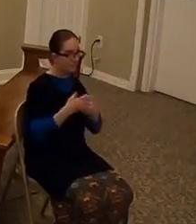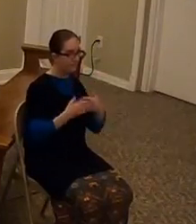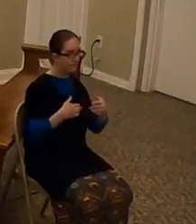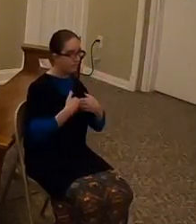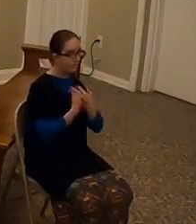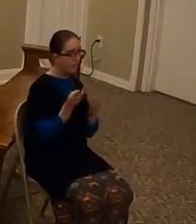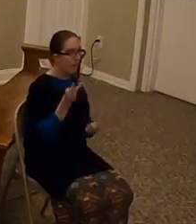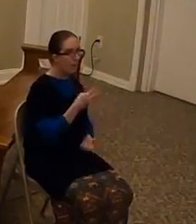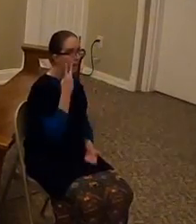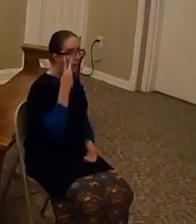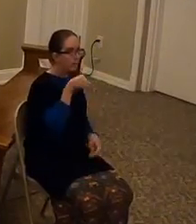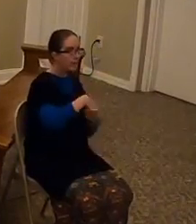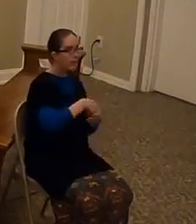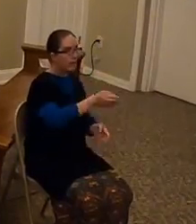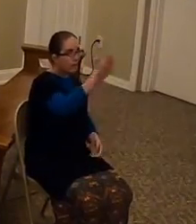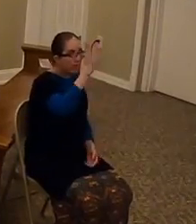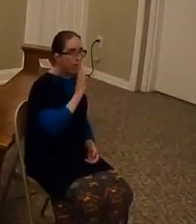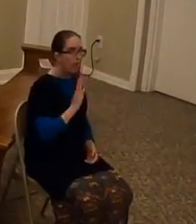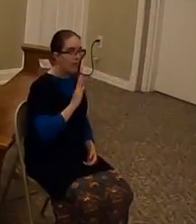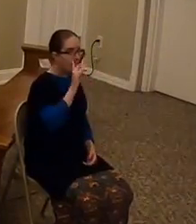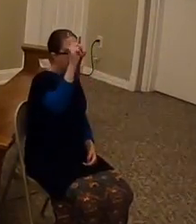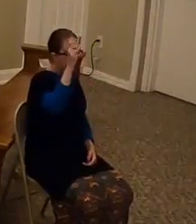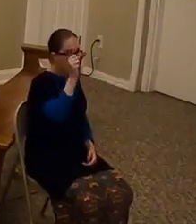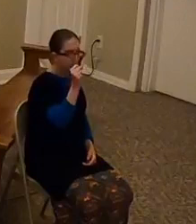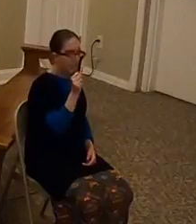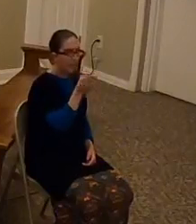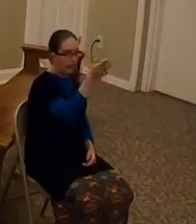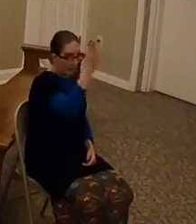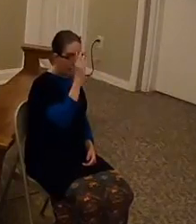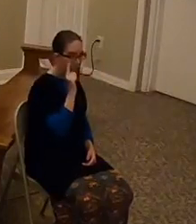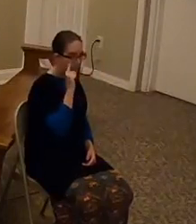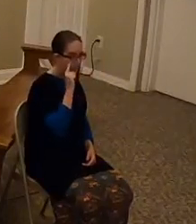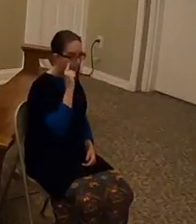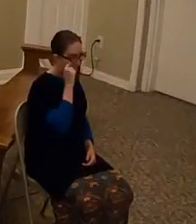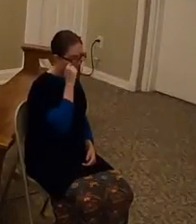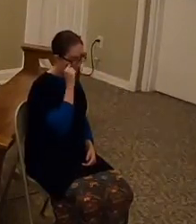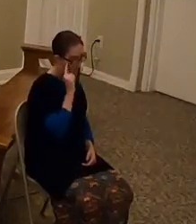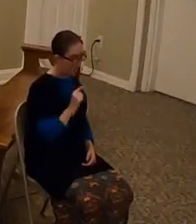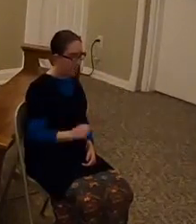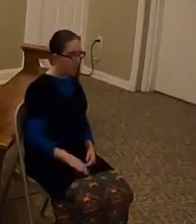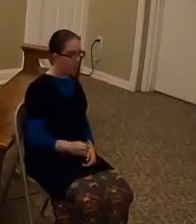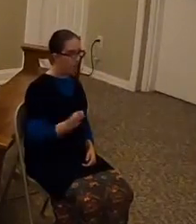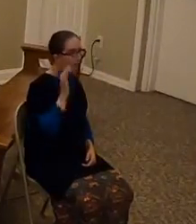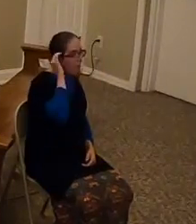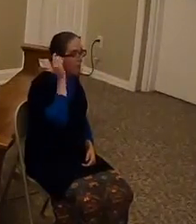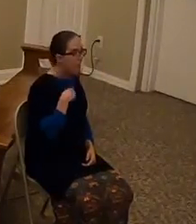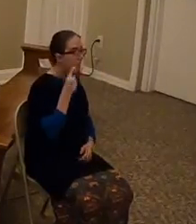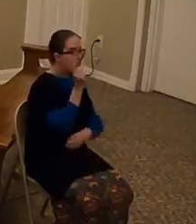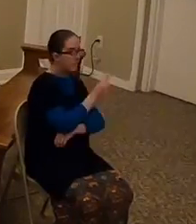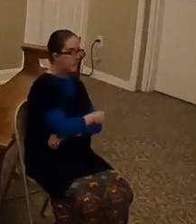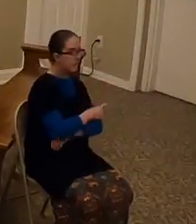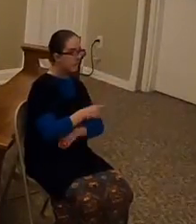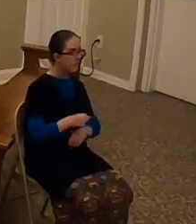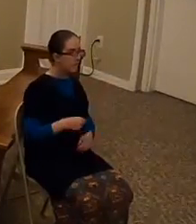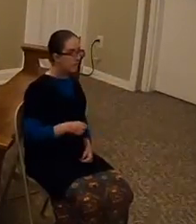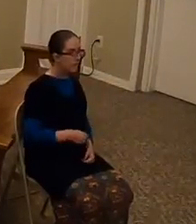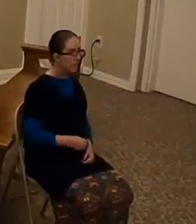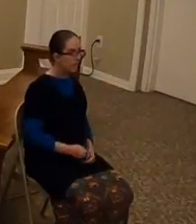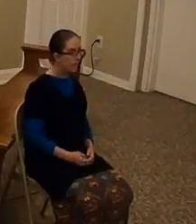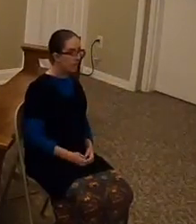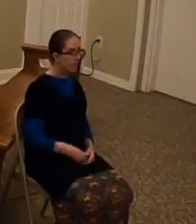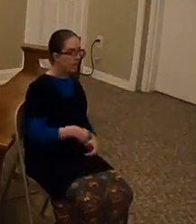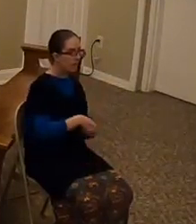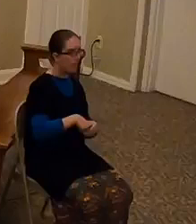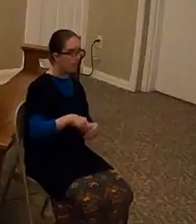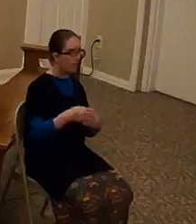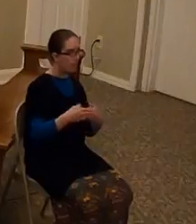matters how we look in God's eyes. Hallelujah. Amen. Oh, hear me today. Amen. So,